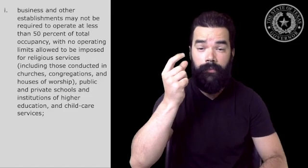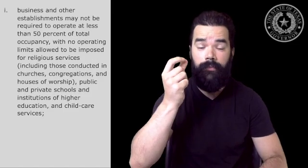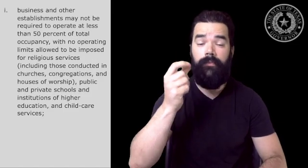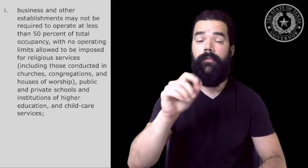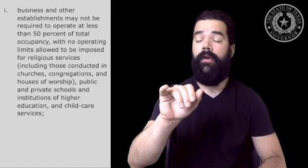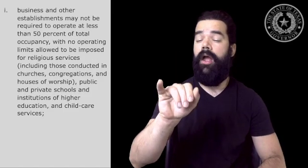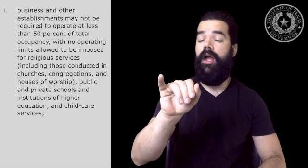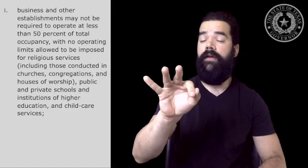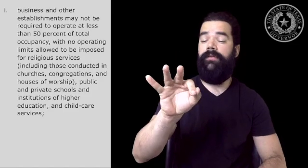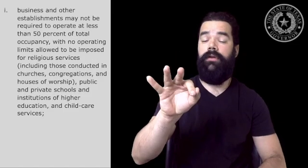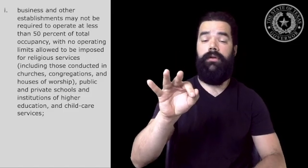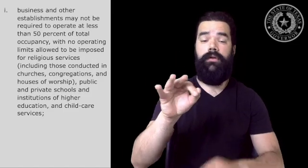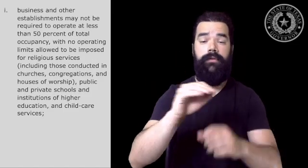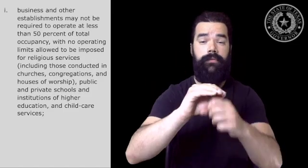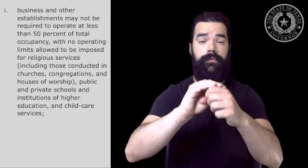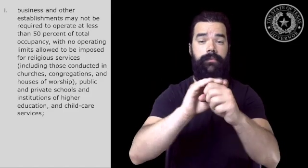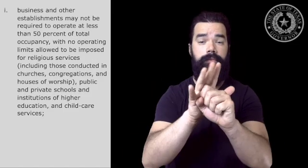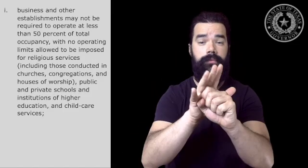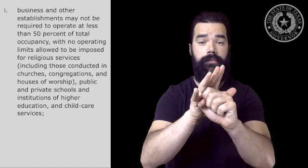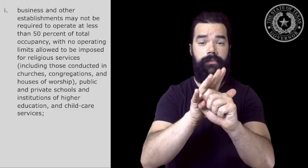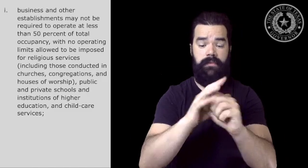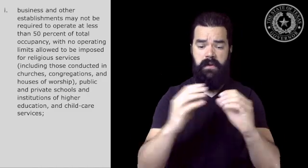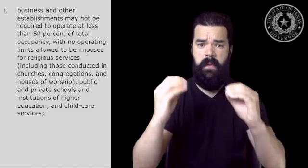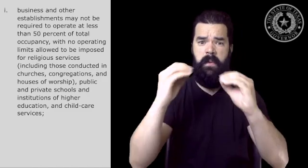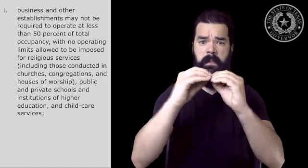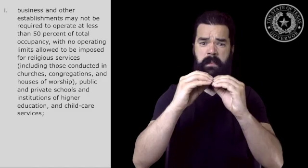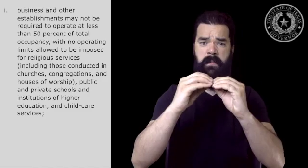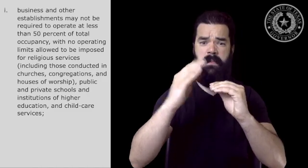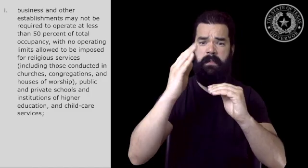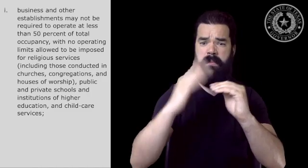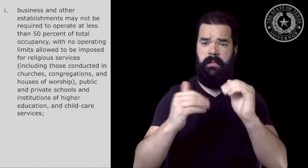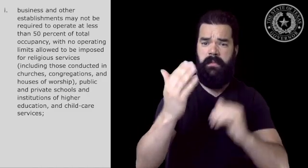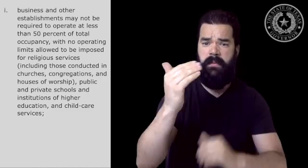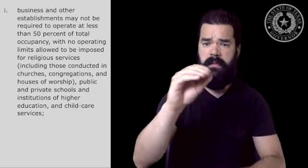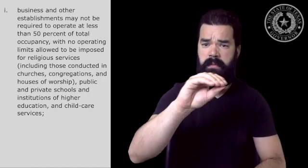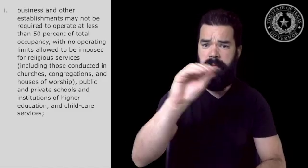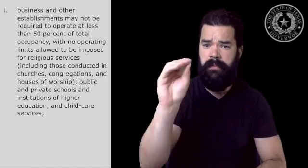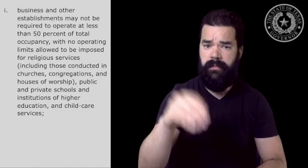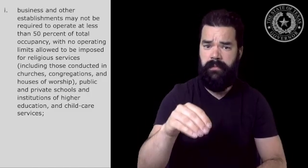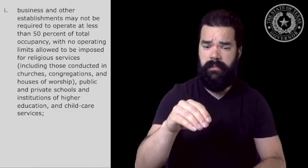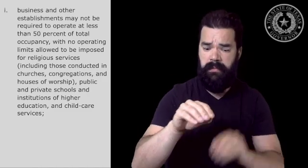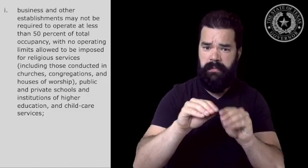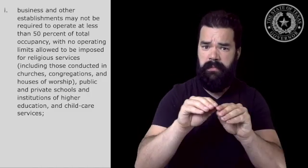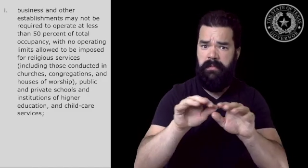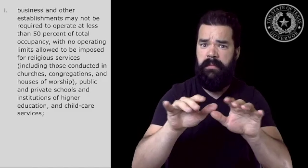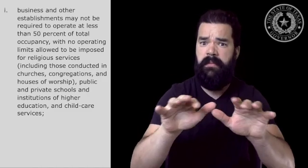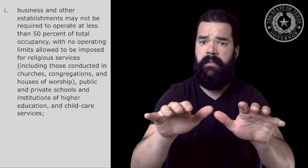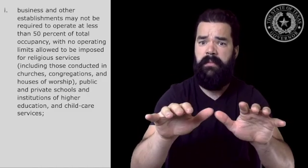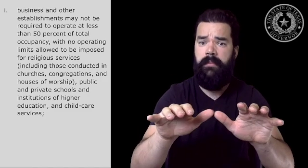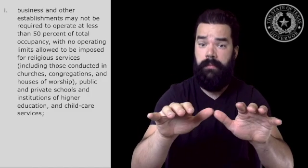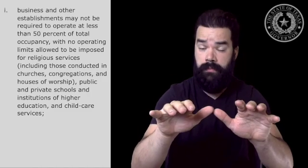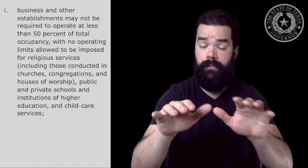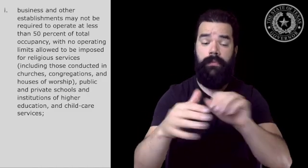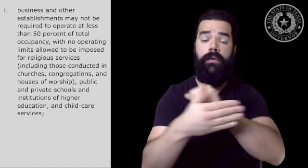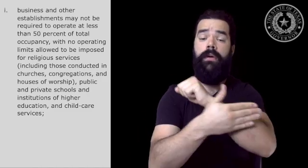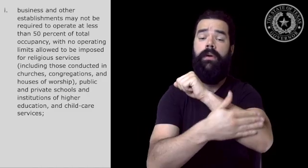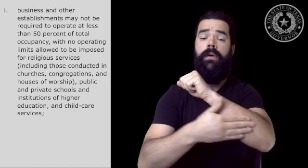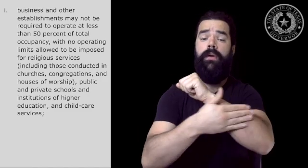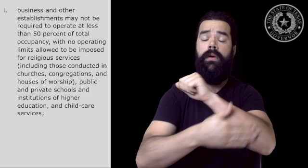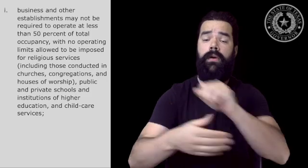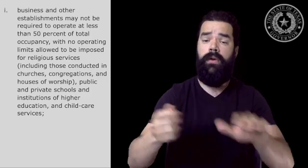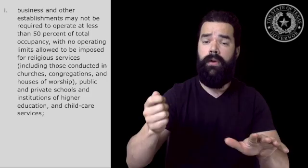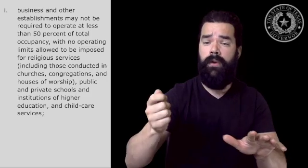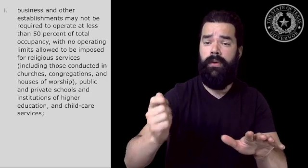business and other establishments may not be required to operate at less than 50% of